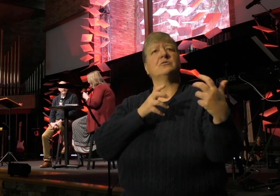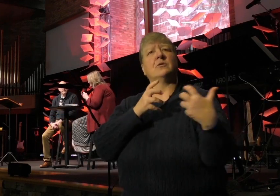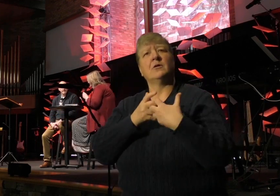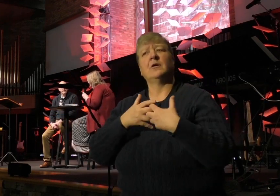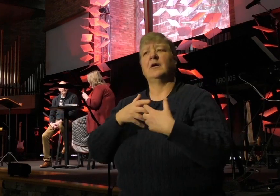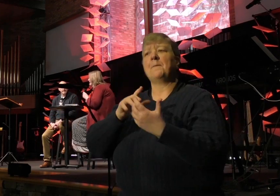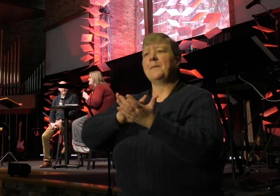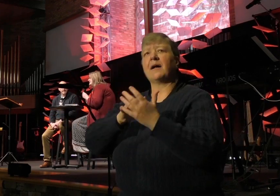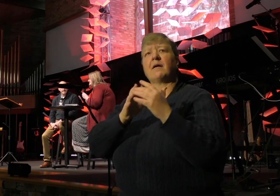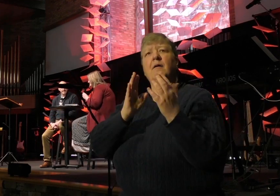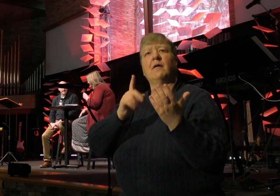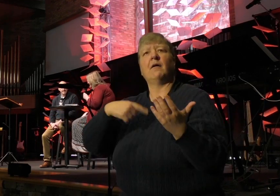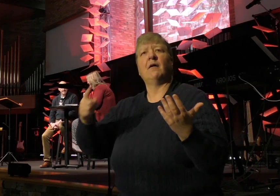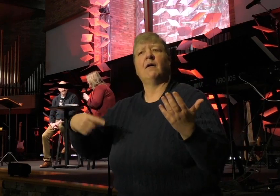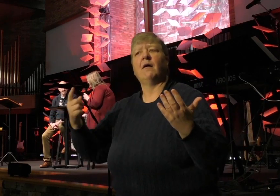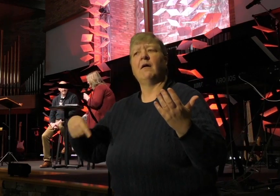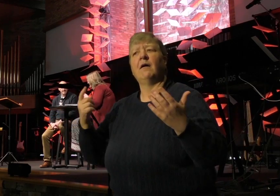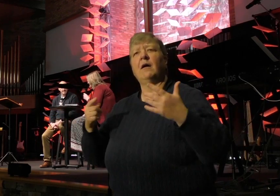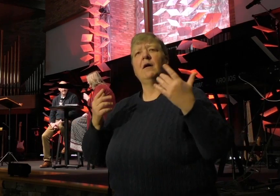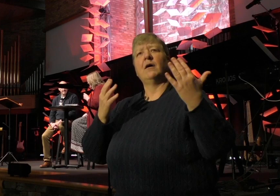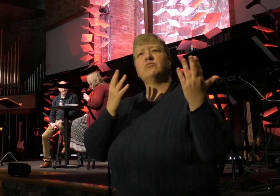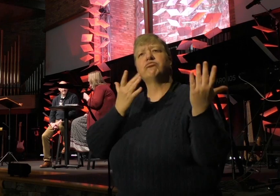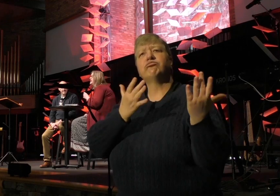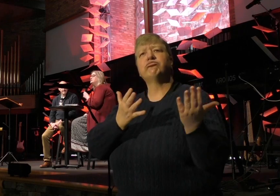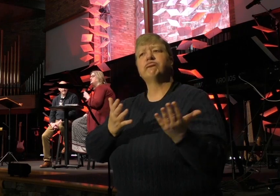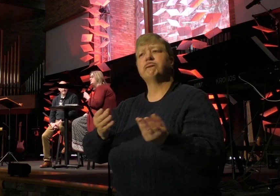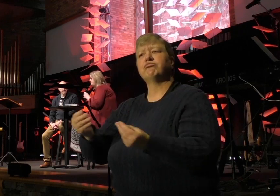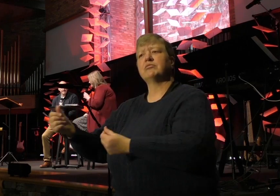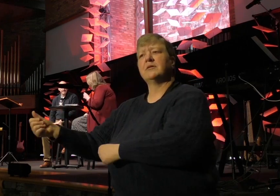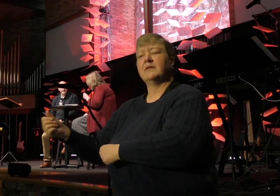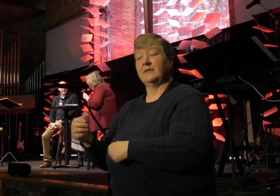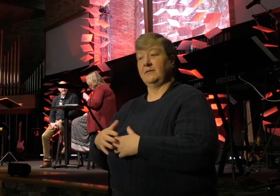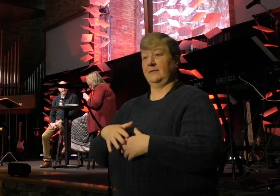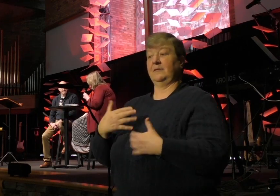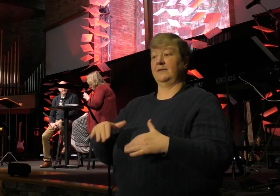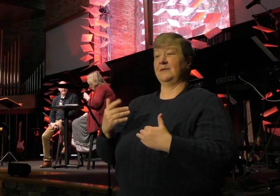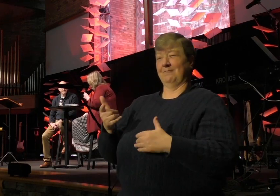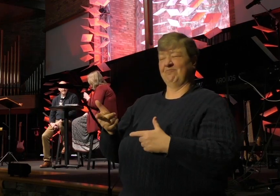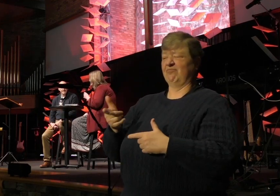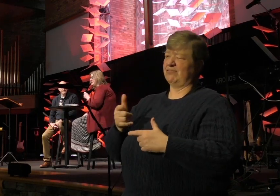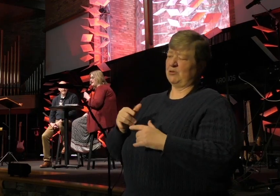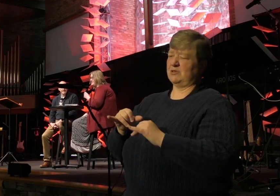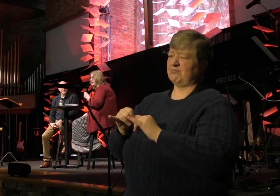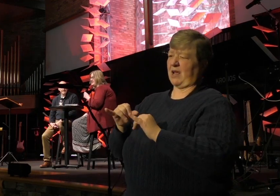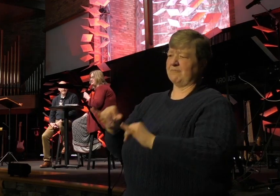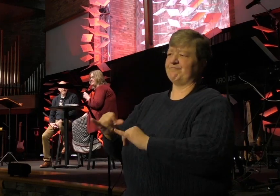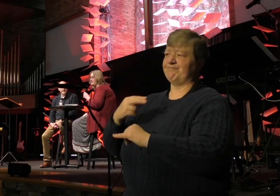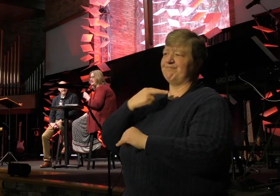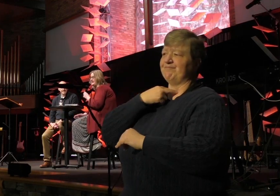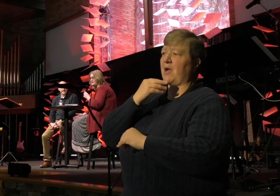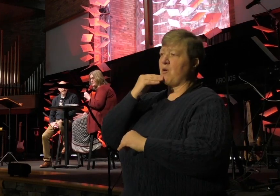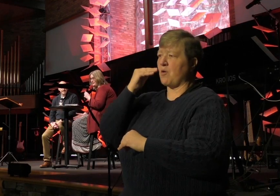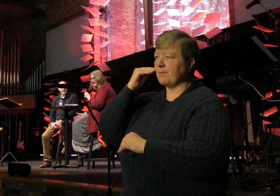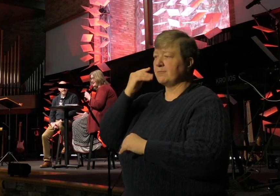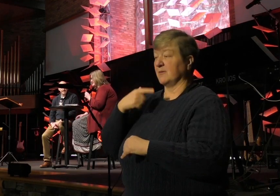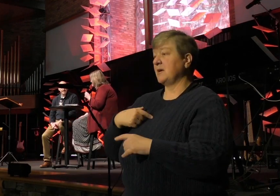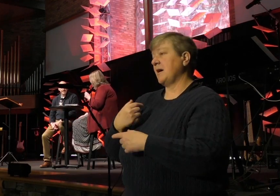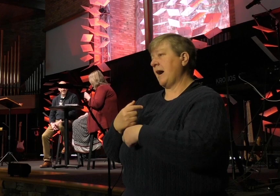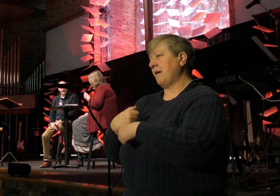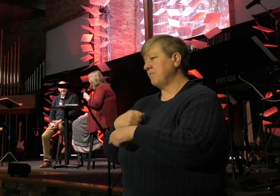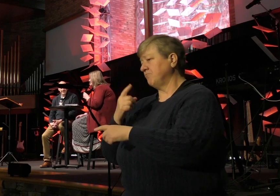things, all of the things just lining up in her life. She was pretty housebound at that time. I made sure her needs were